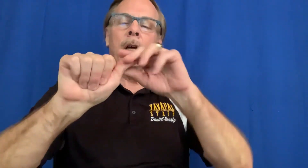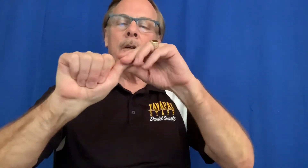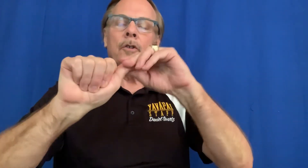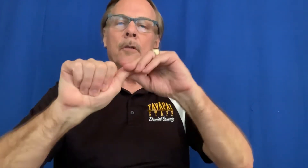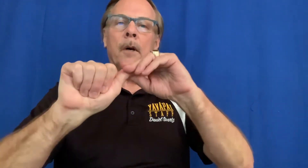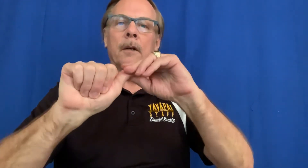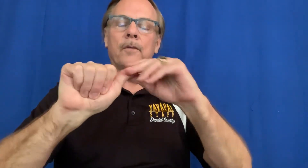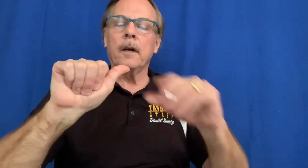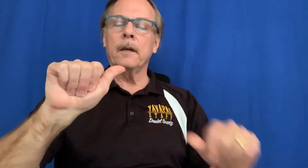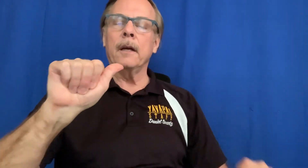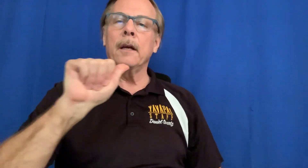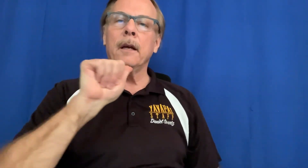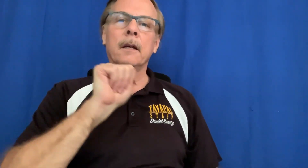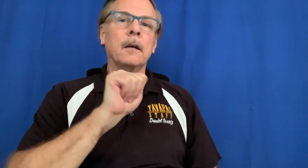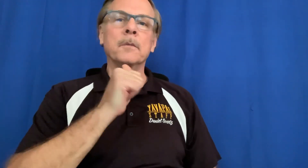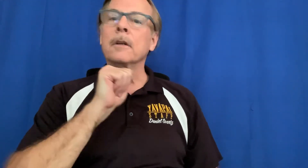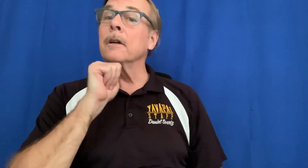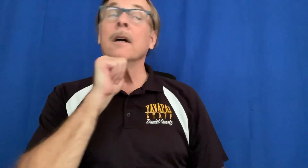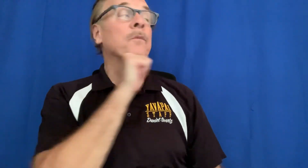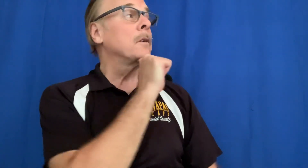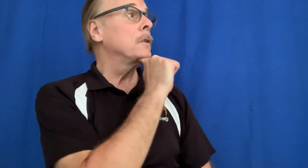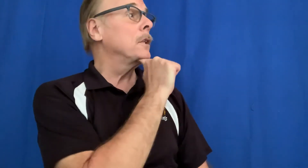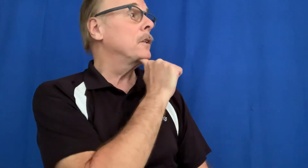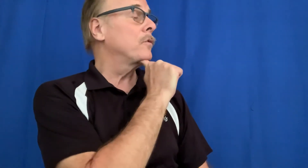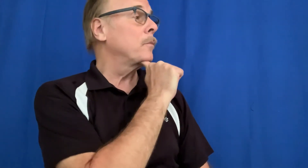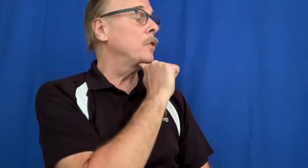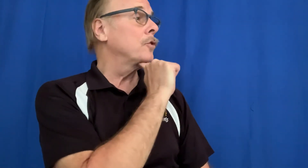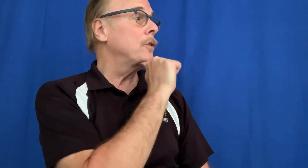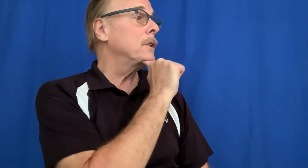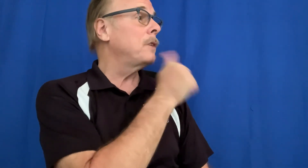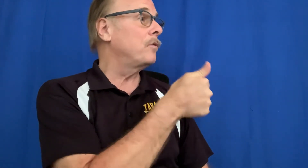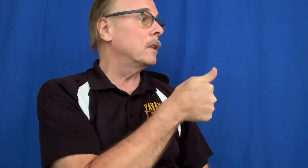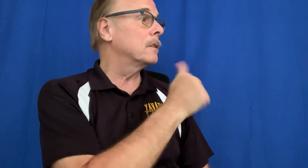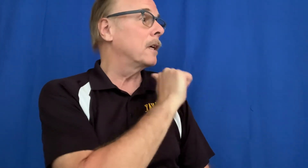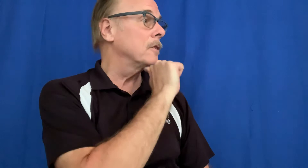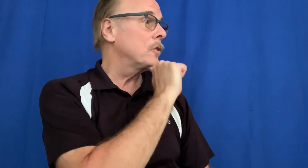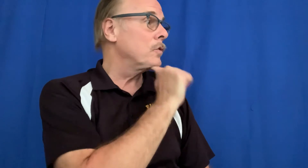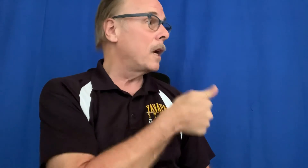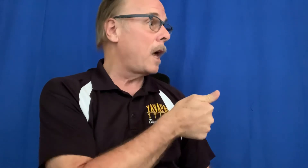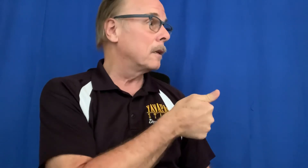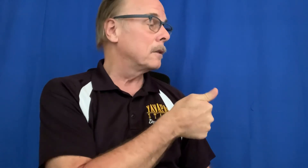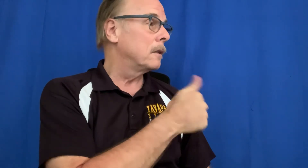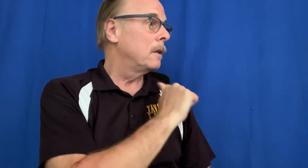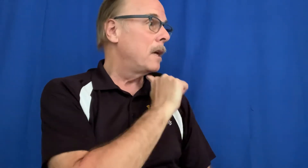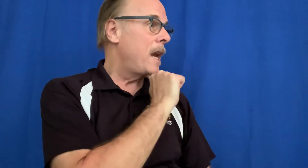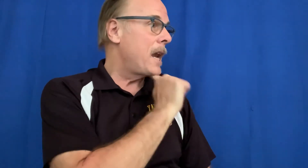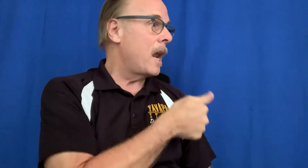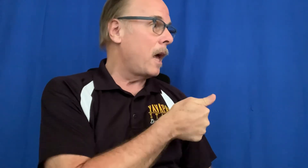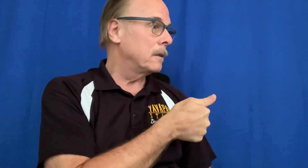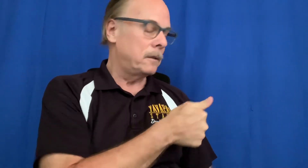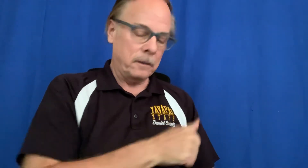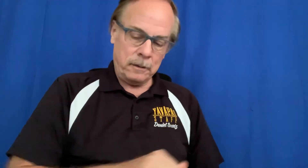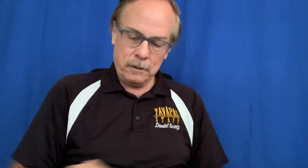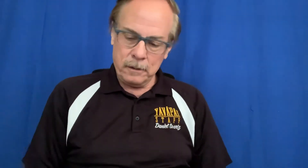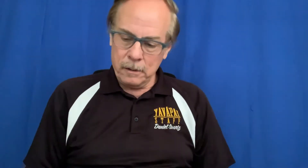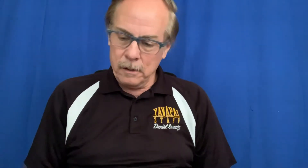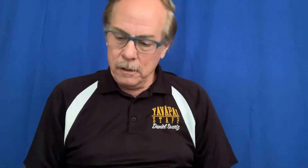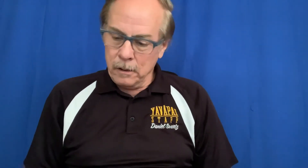Your modified A comes underneath from your chin and flicks out. So not.